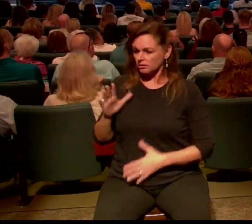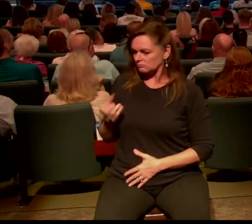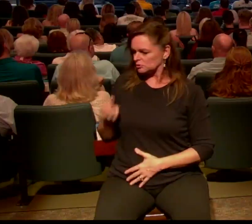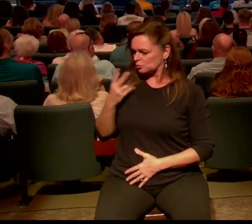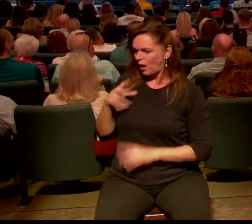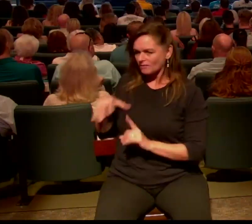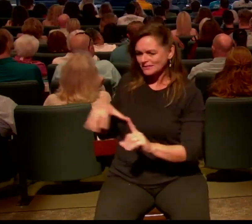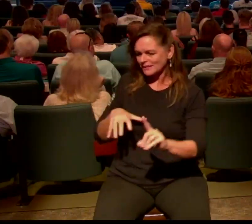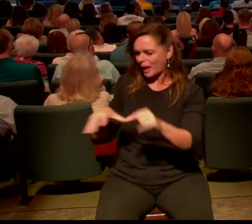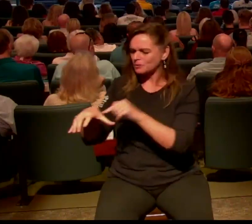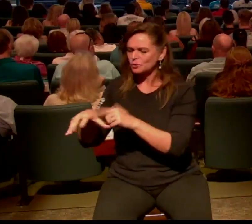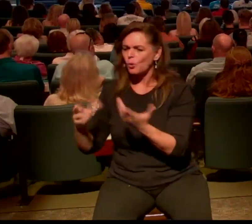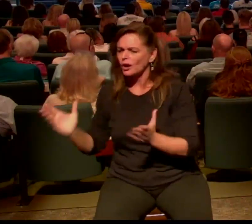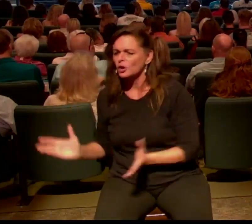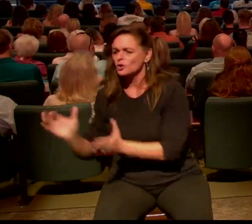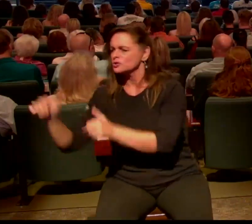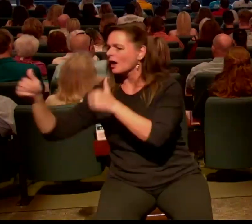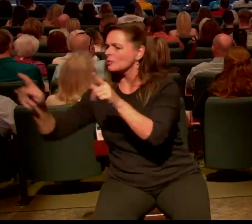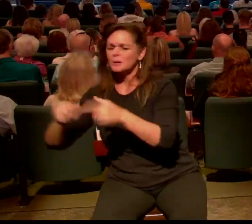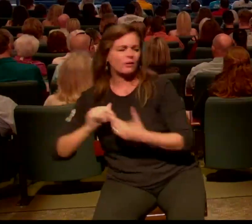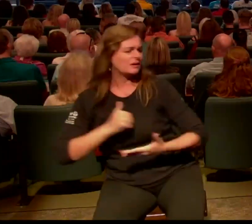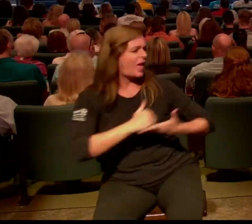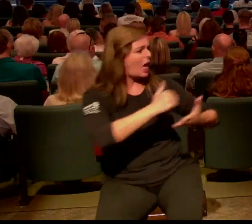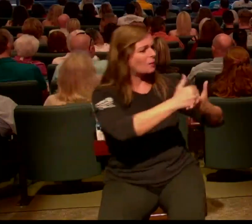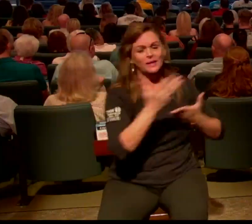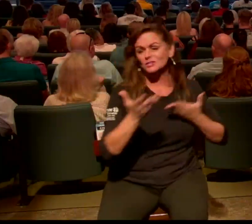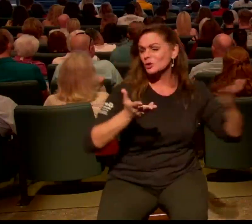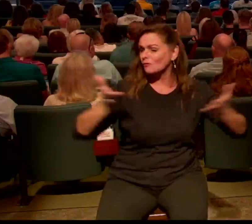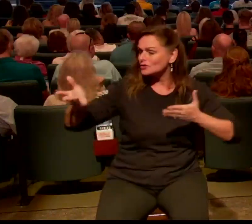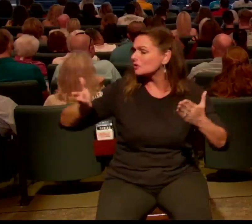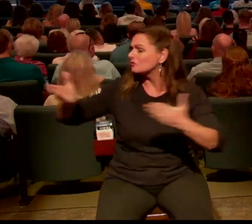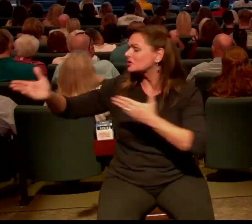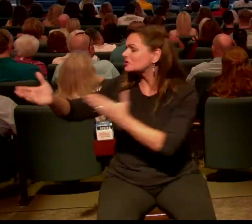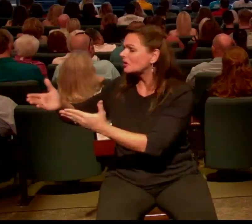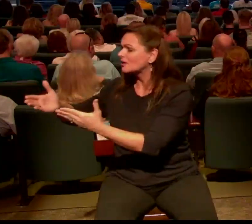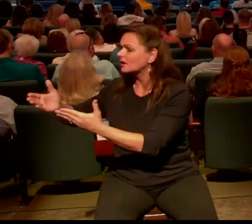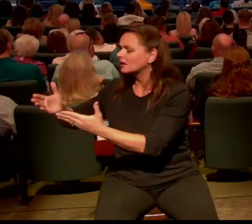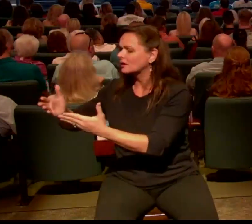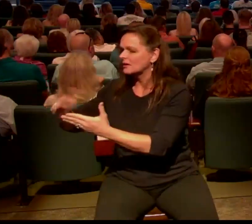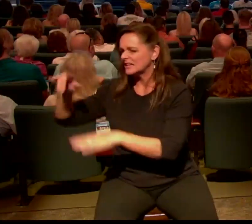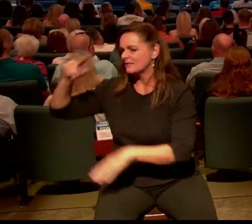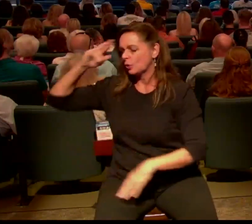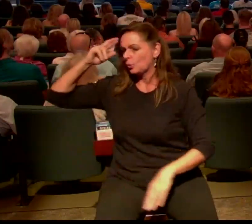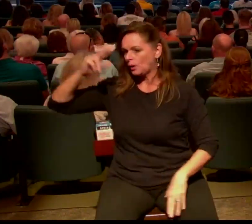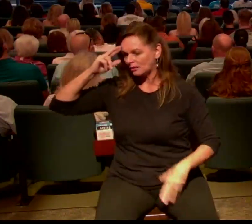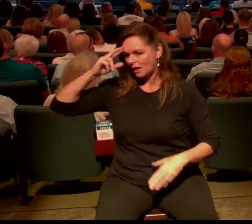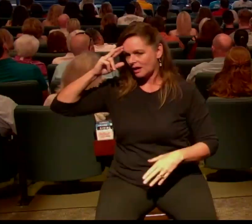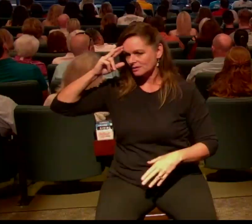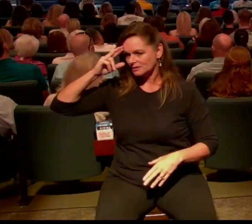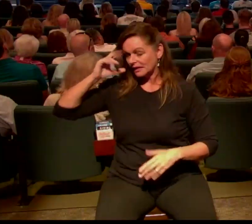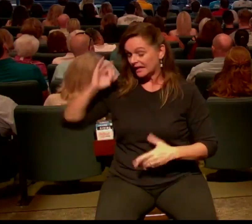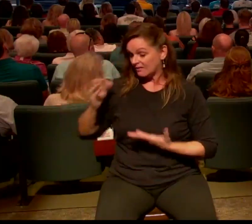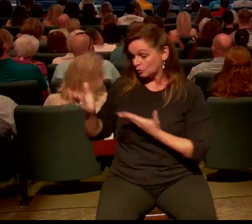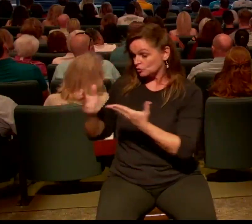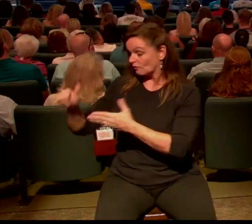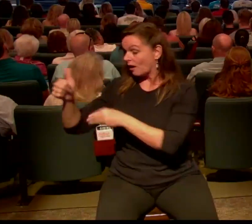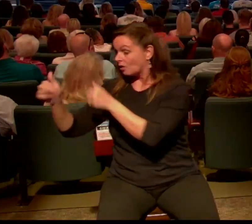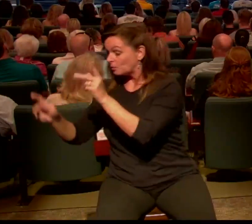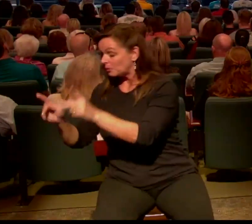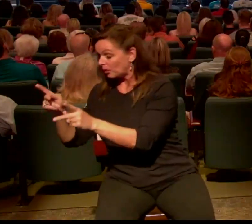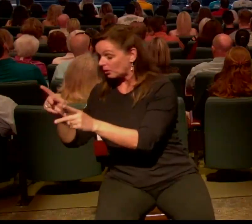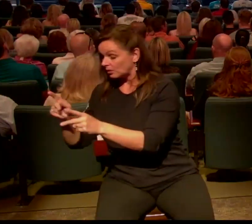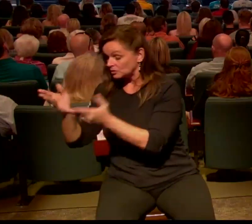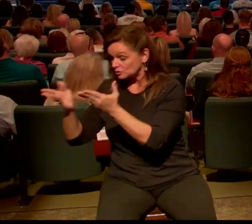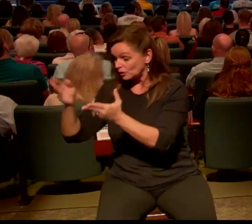people, encouraging people. They were just serving people. They never saw the fact